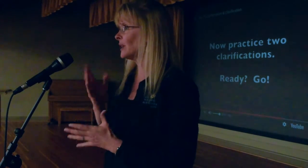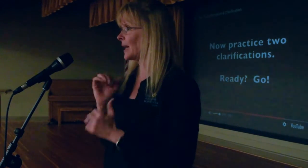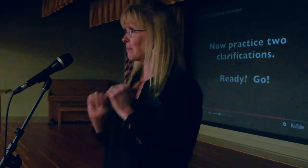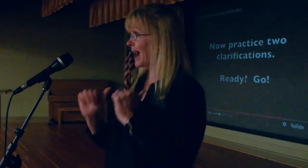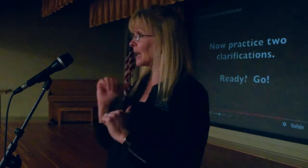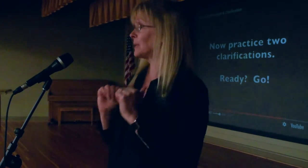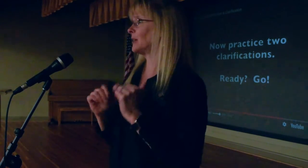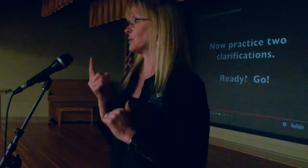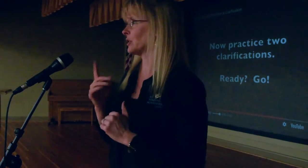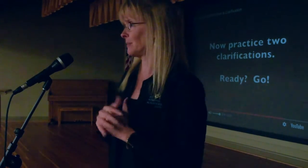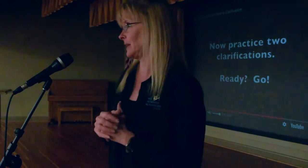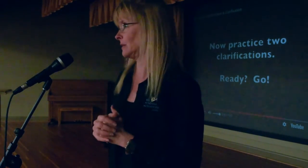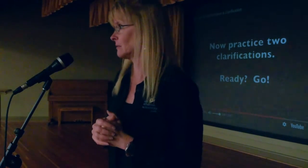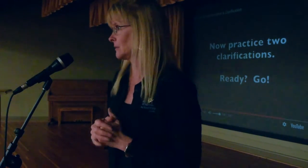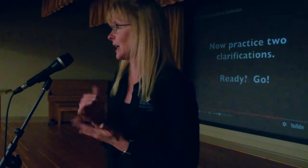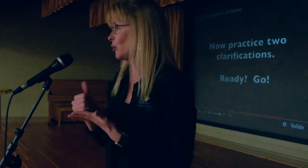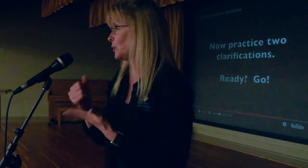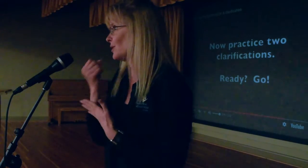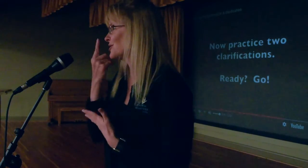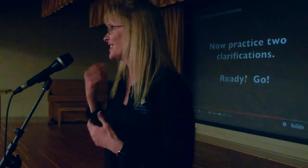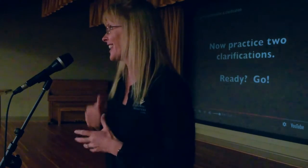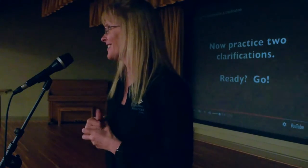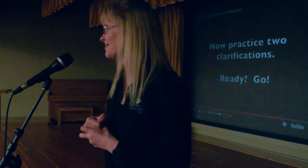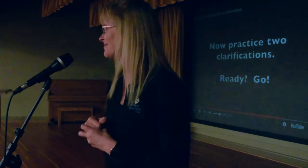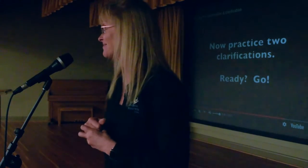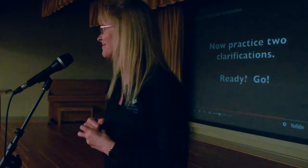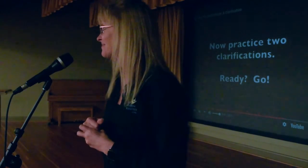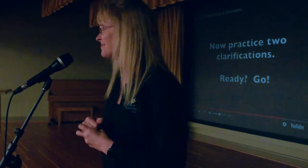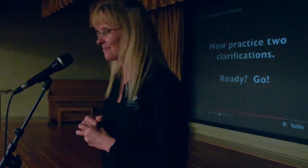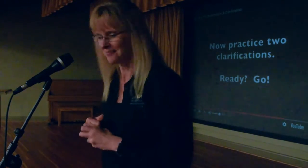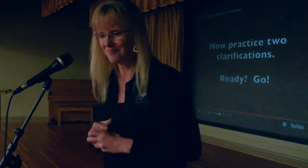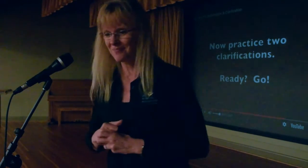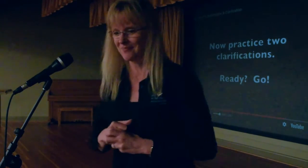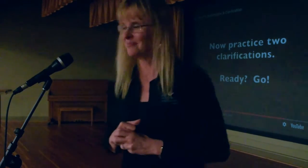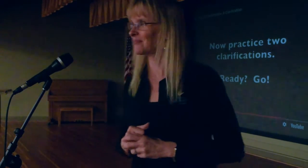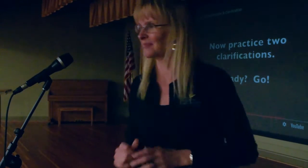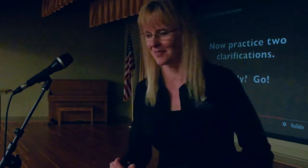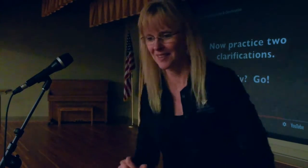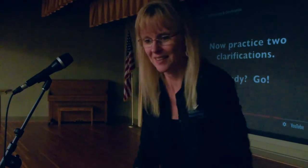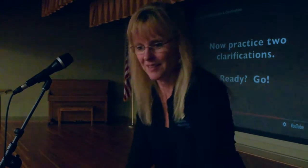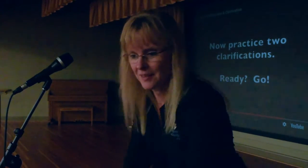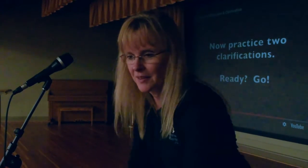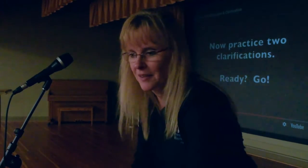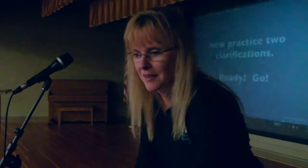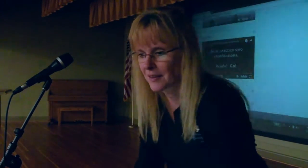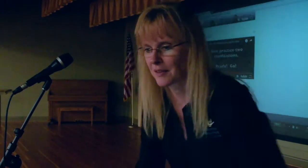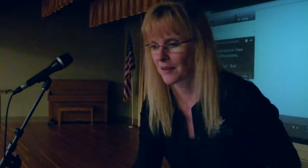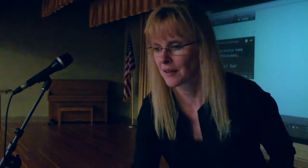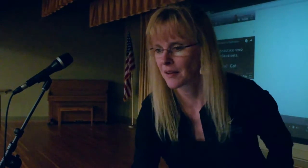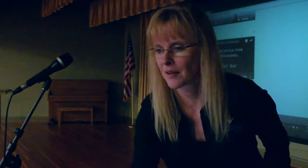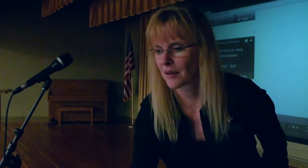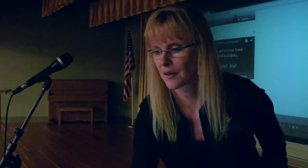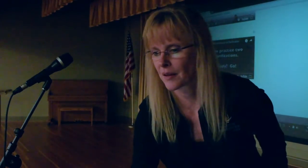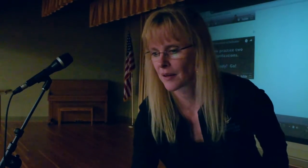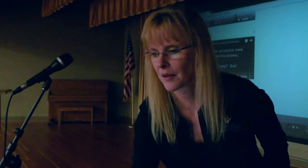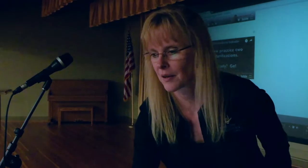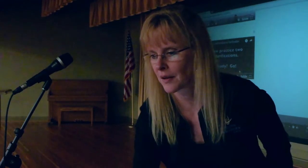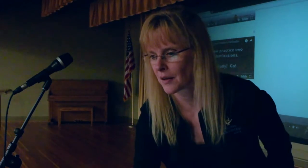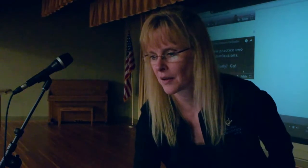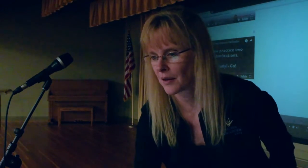like miming or something to help you understand. Well, the reason I asked is because there's no way I would have known that this